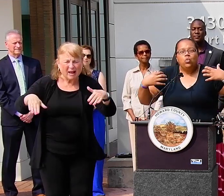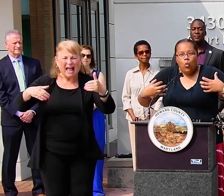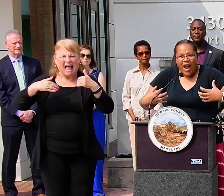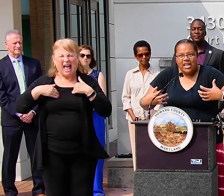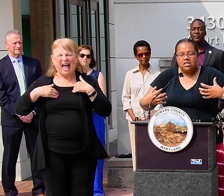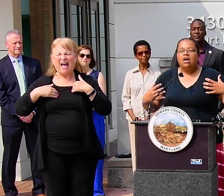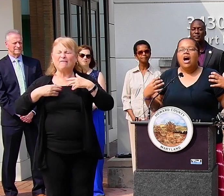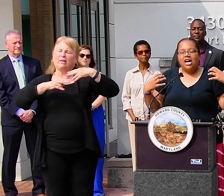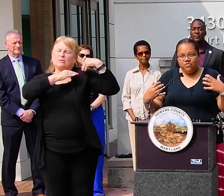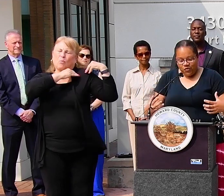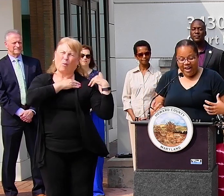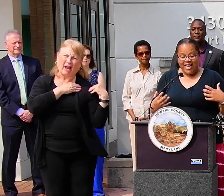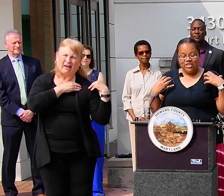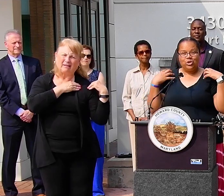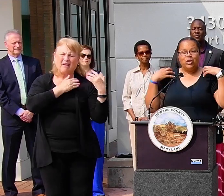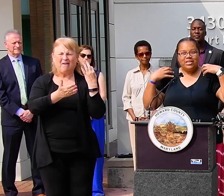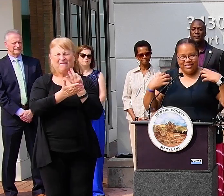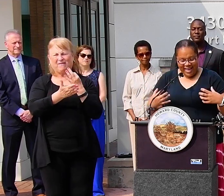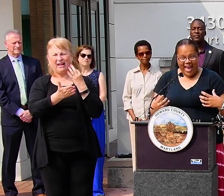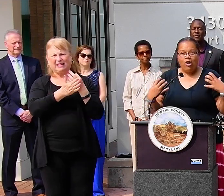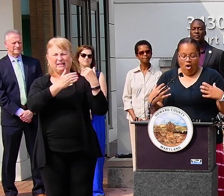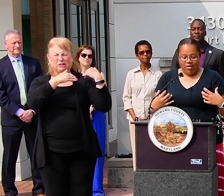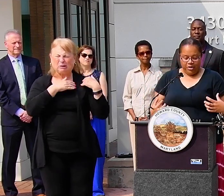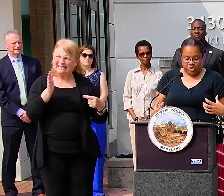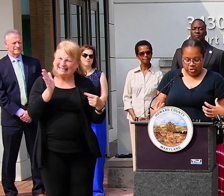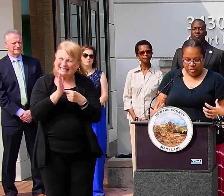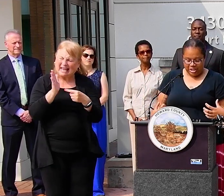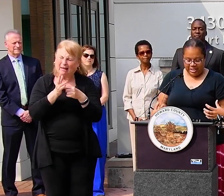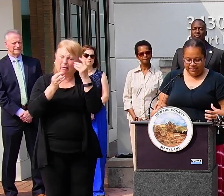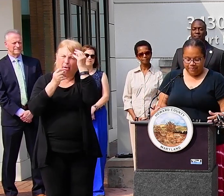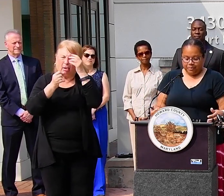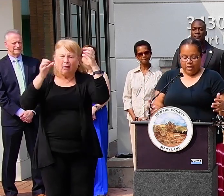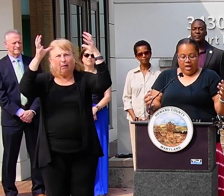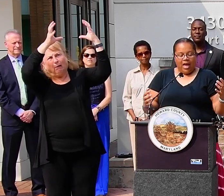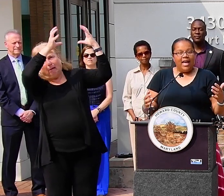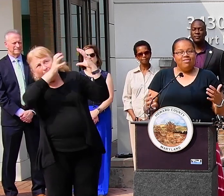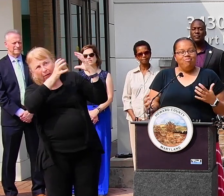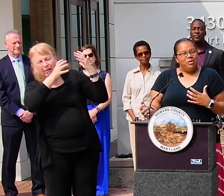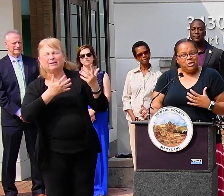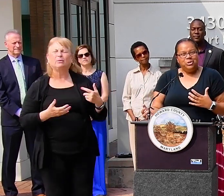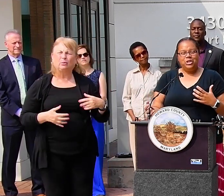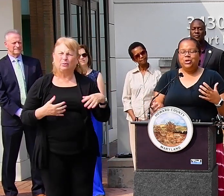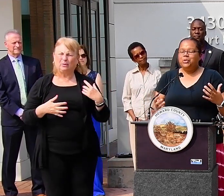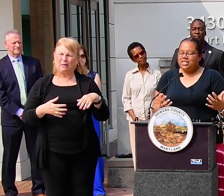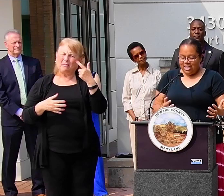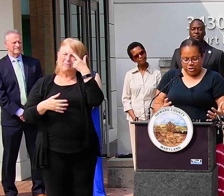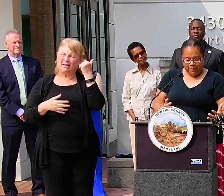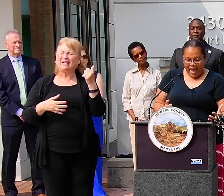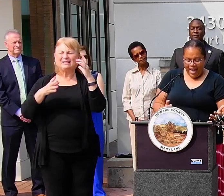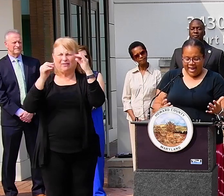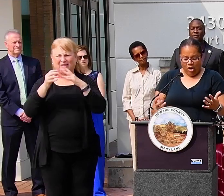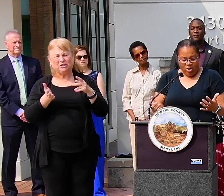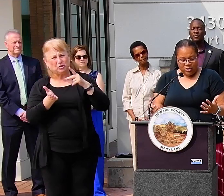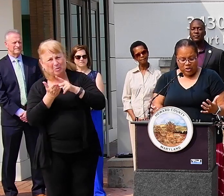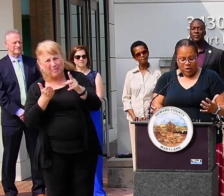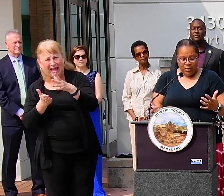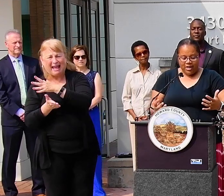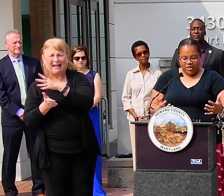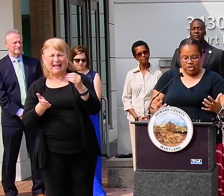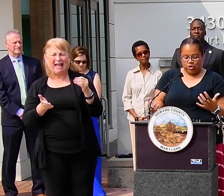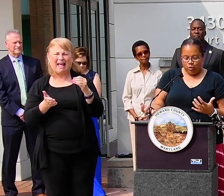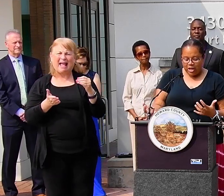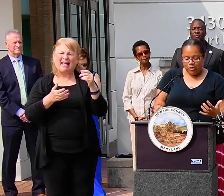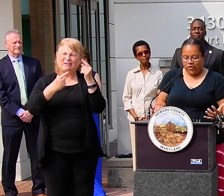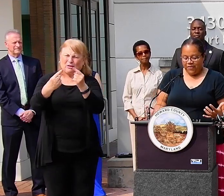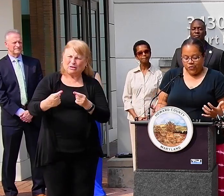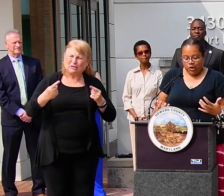have this weight of financial debt on their shoulders. Due to teacher pay and also